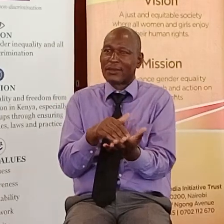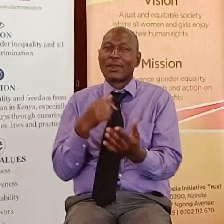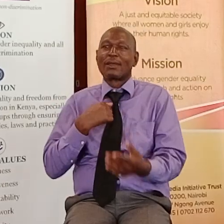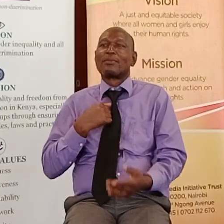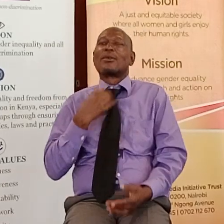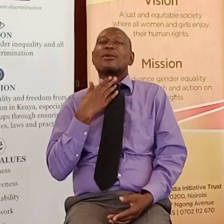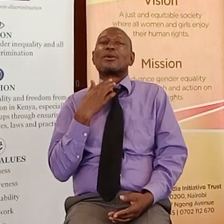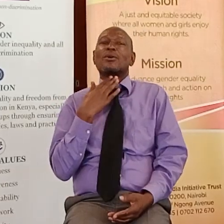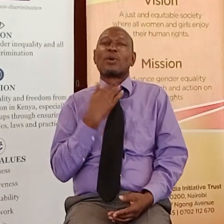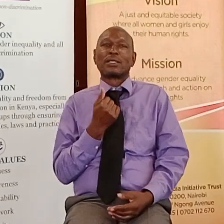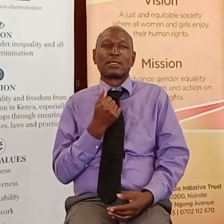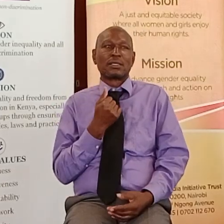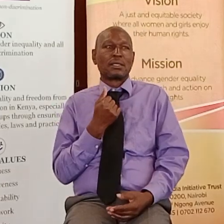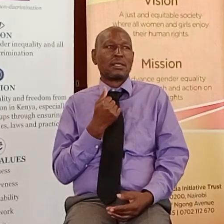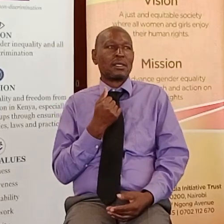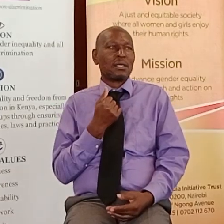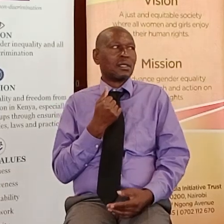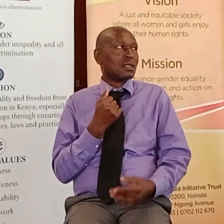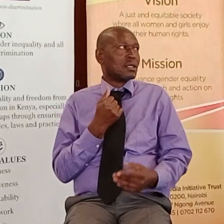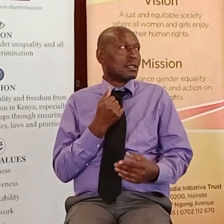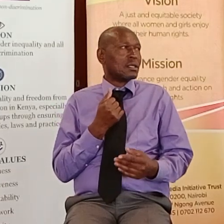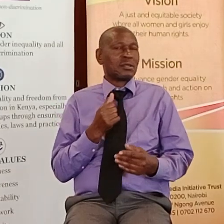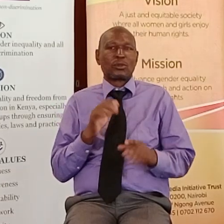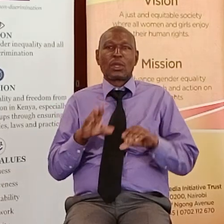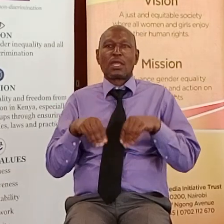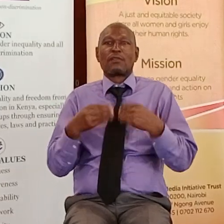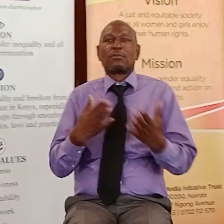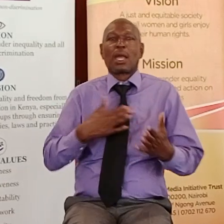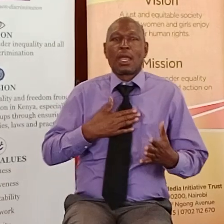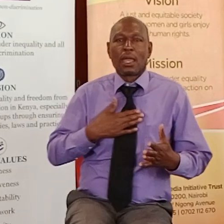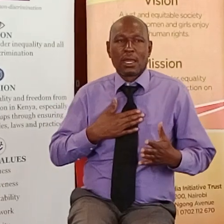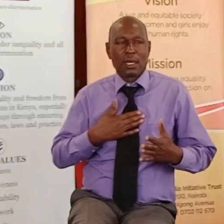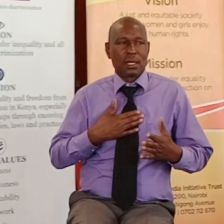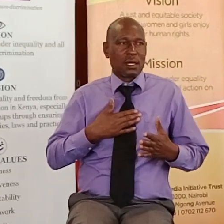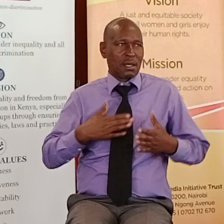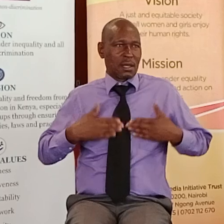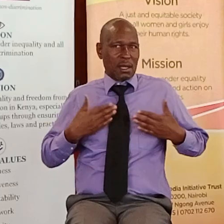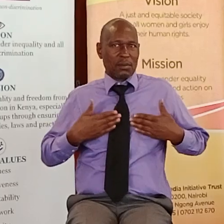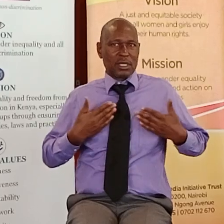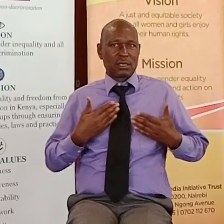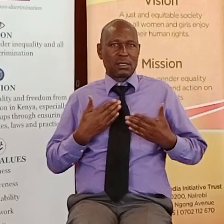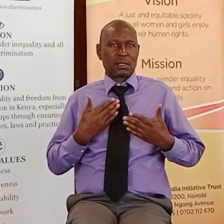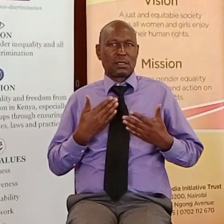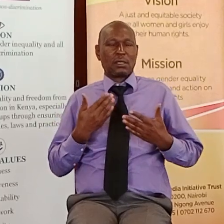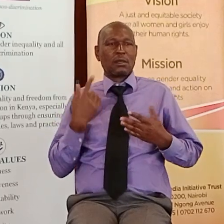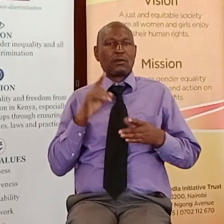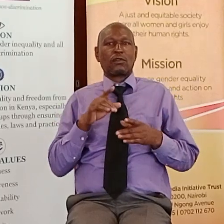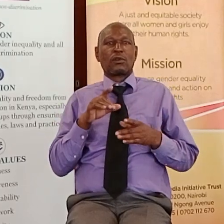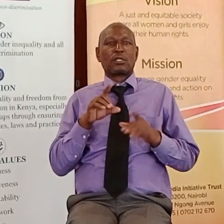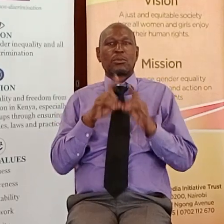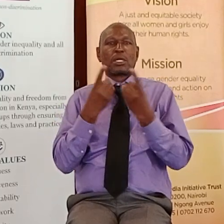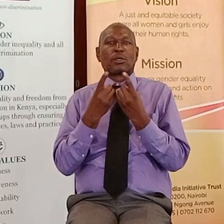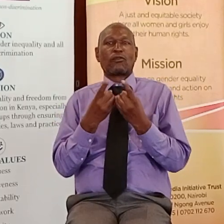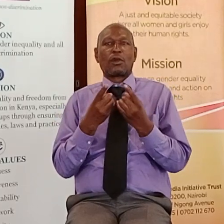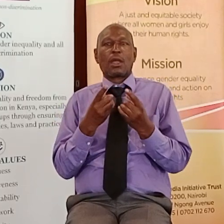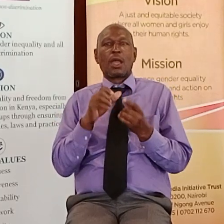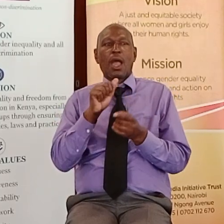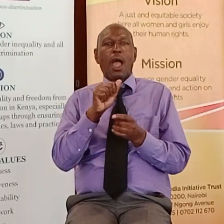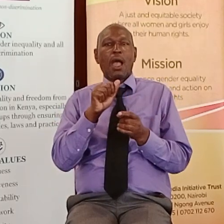give my sincere gratitude to the State Department for Gender and Affirmative Action and to the Commission